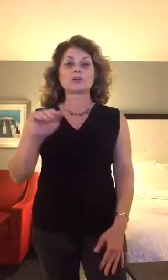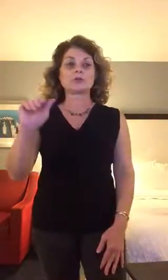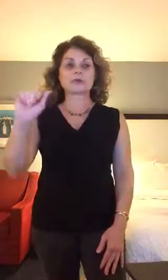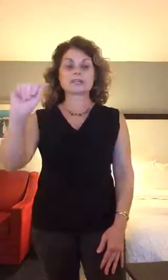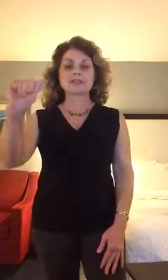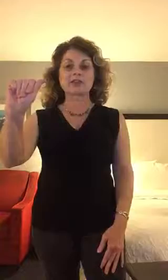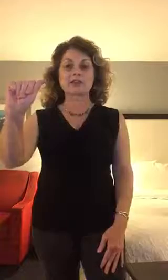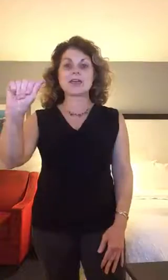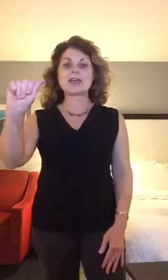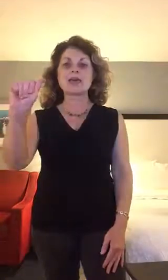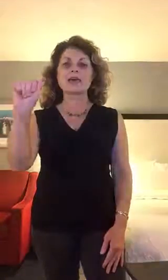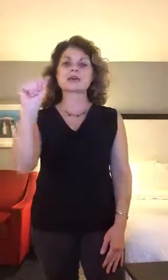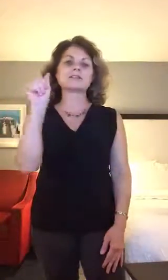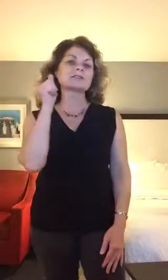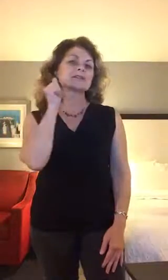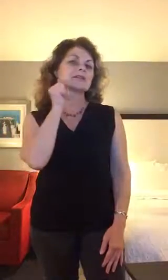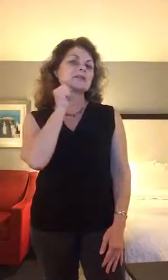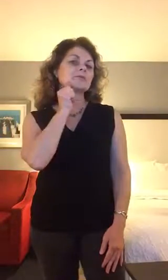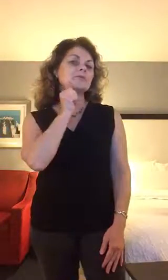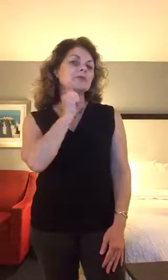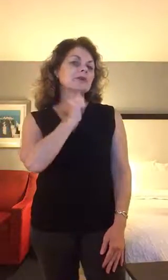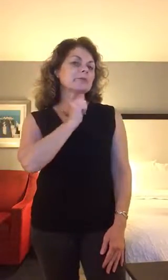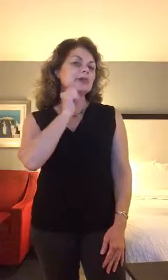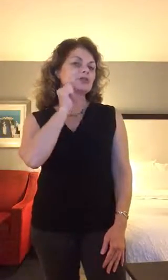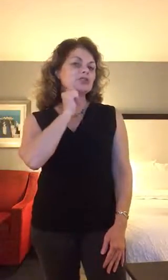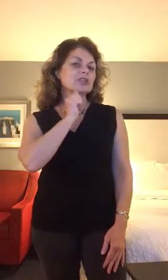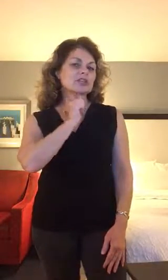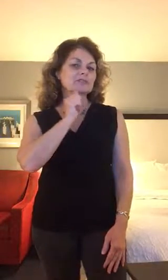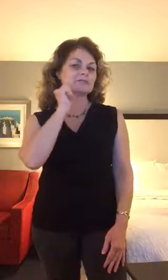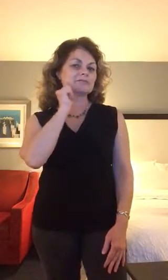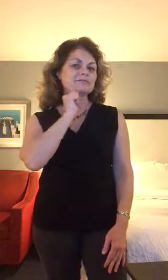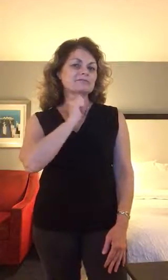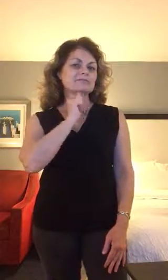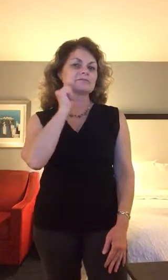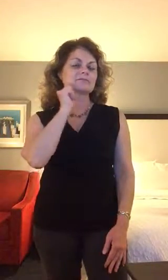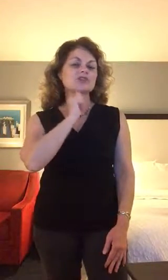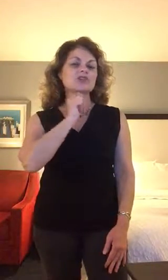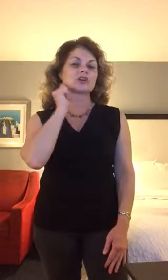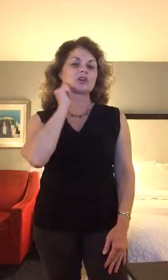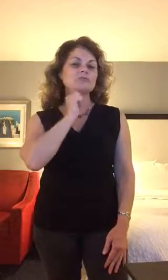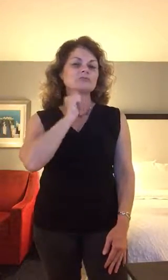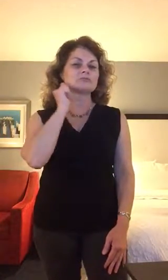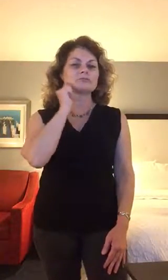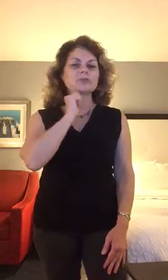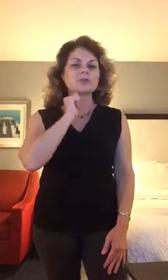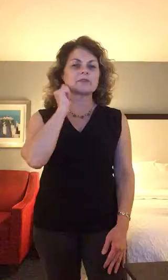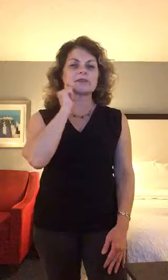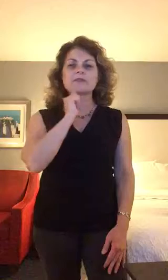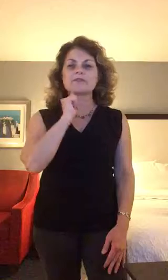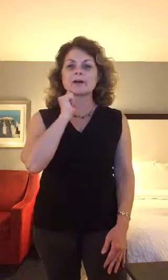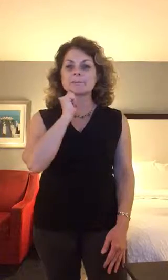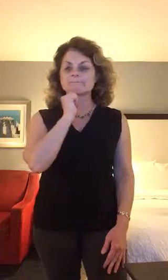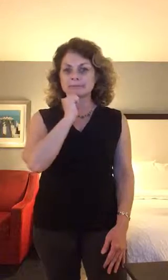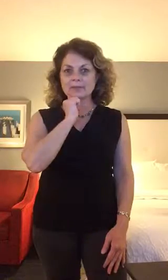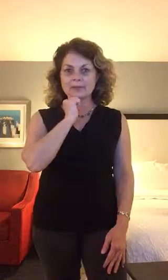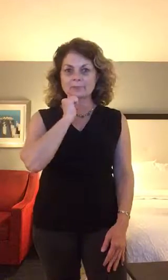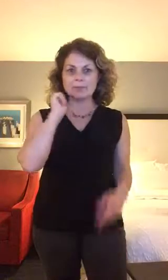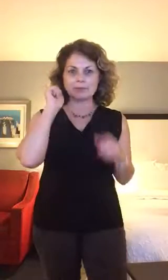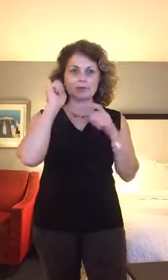Girl, we're going to take your A hand and put it right by your chin. Girl. So you could think of a baby girl